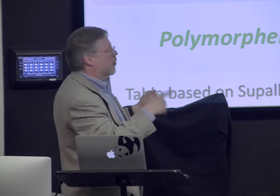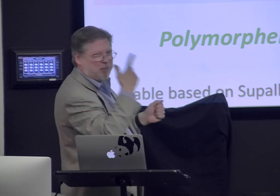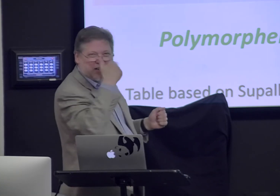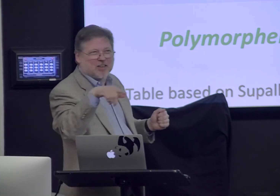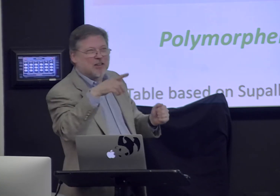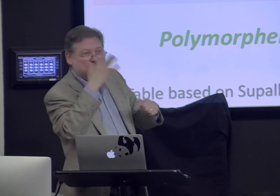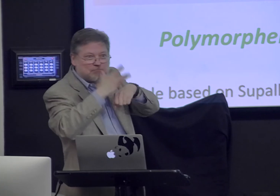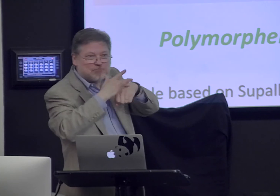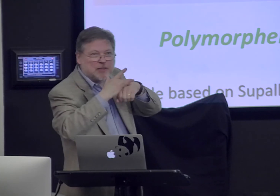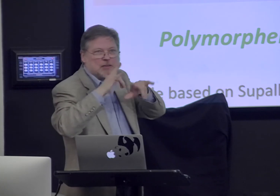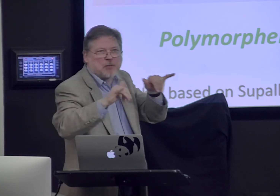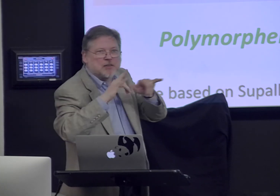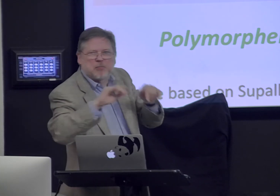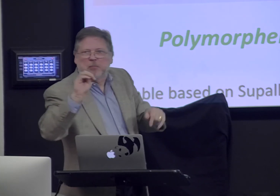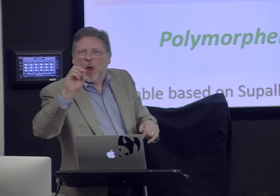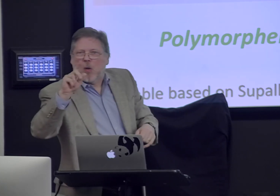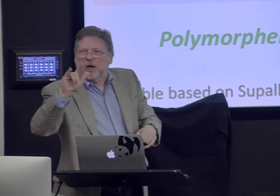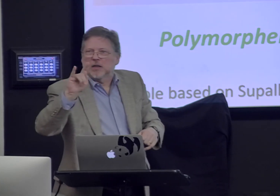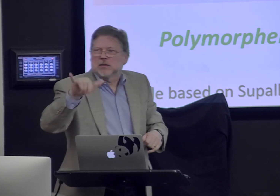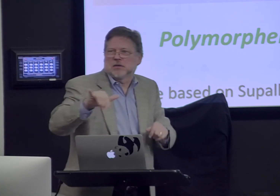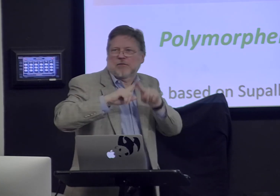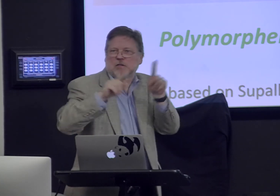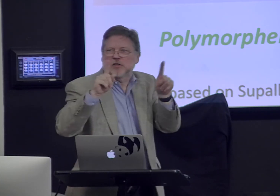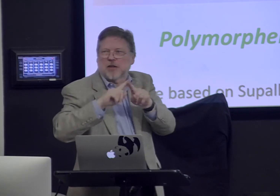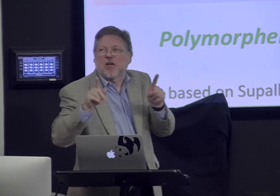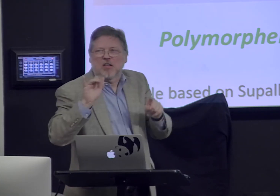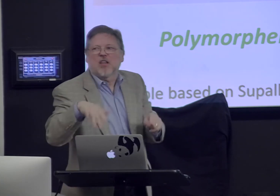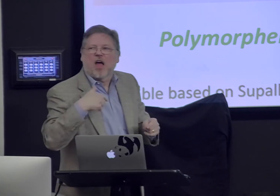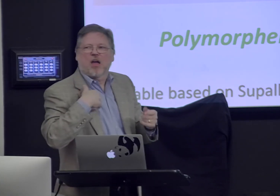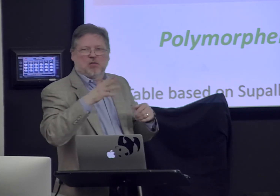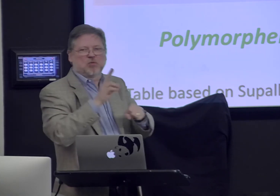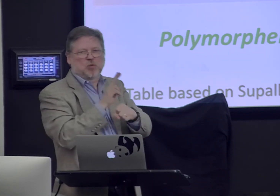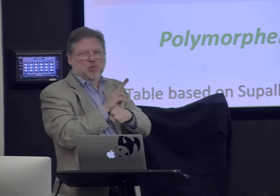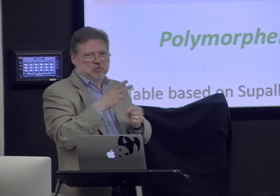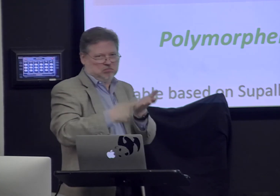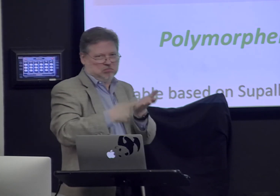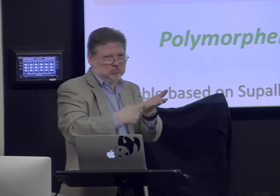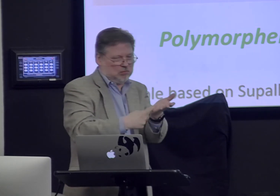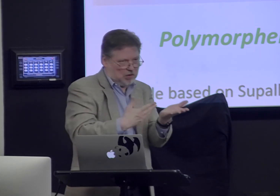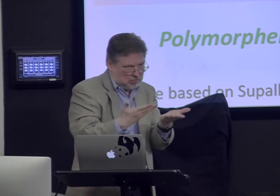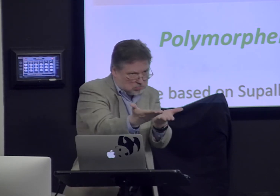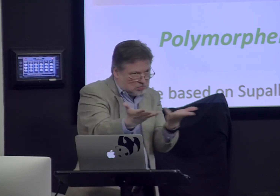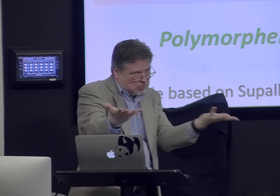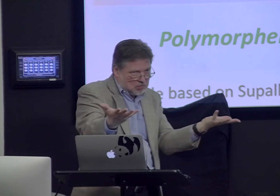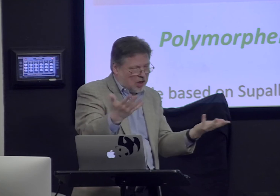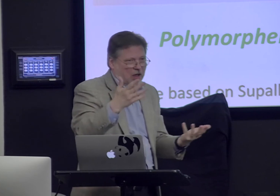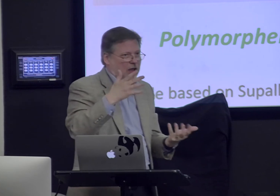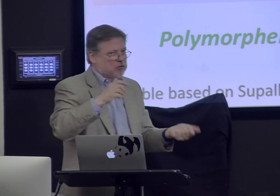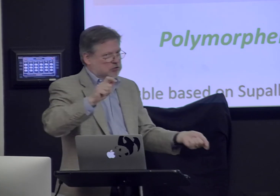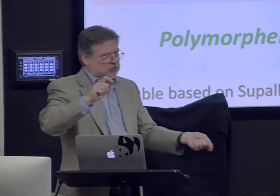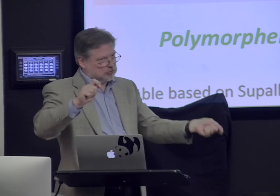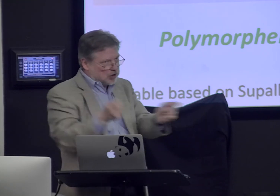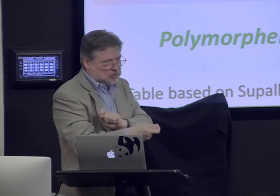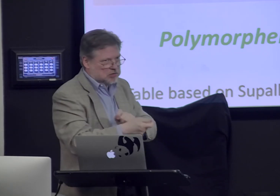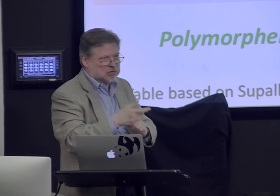that represents spoken languages, because I think that we have become sort of overly